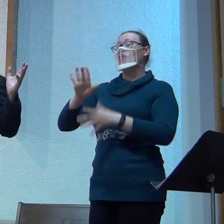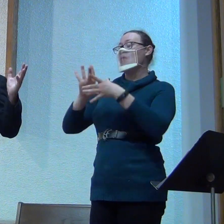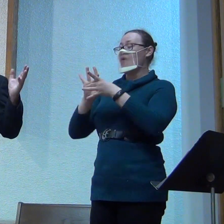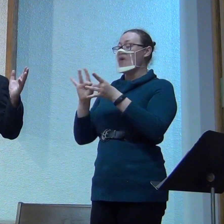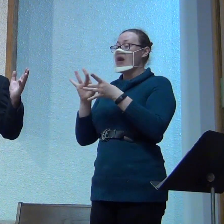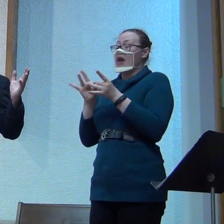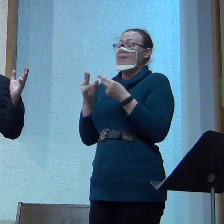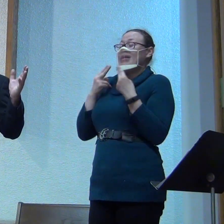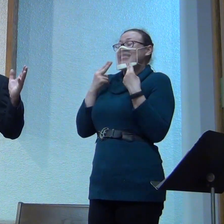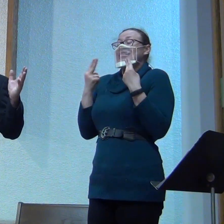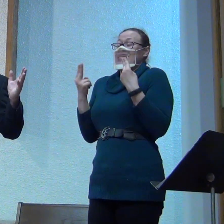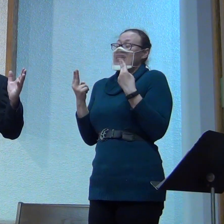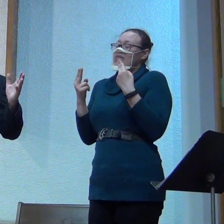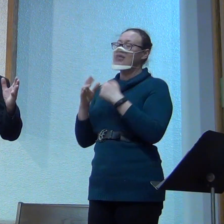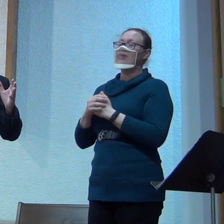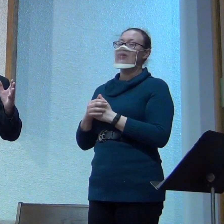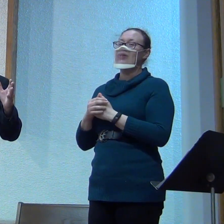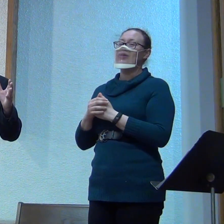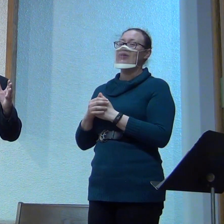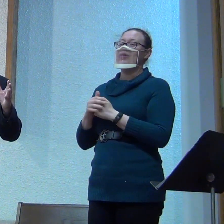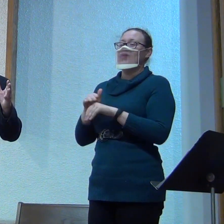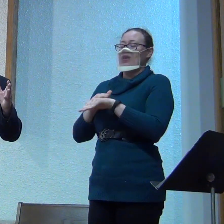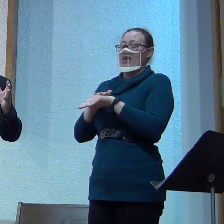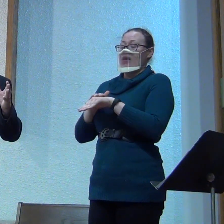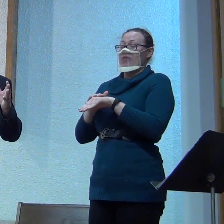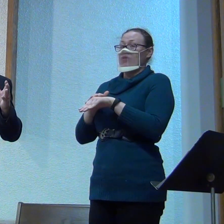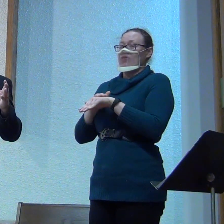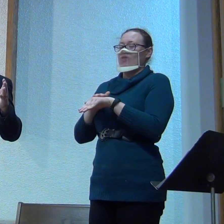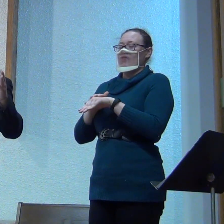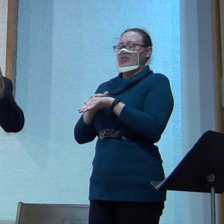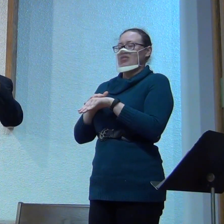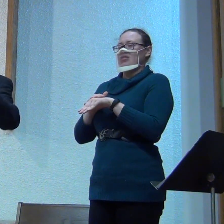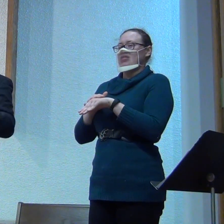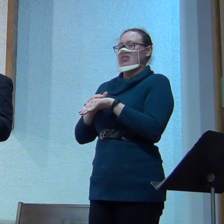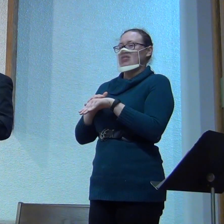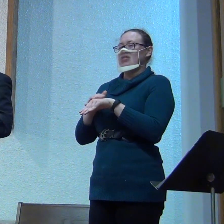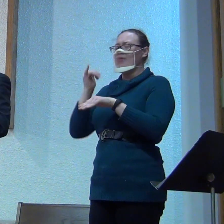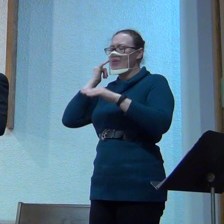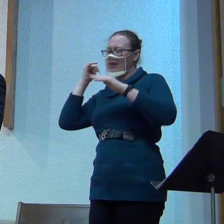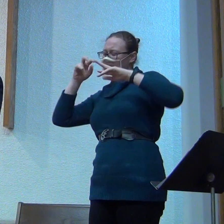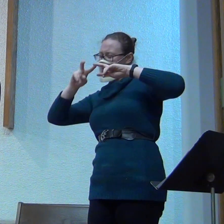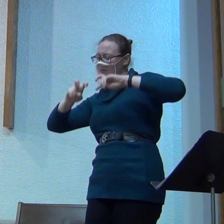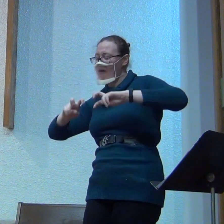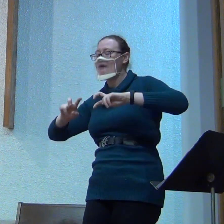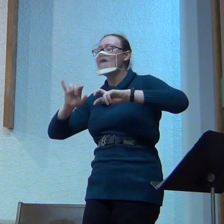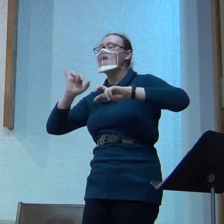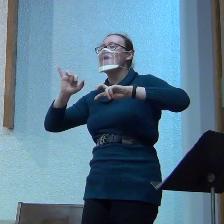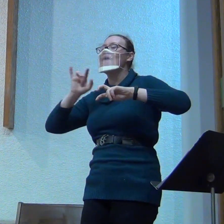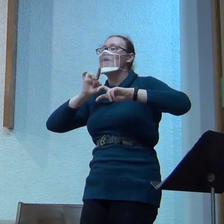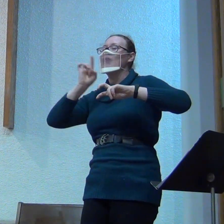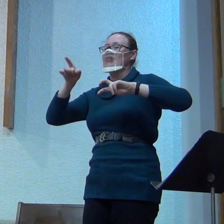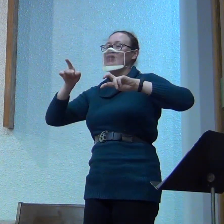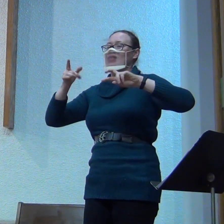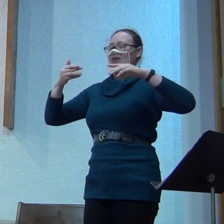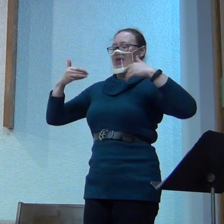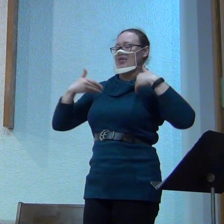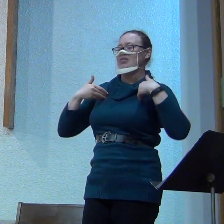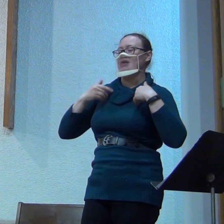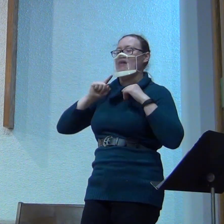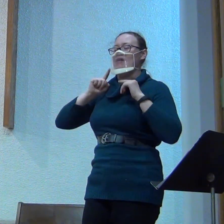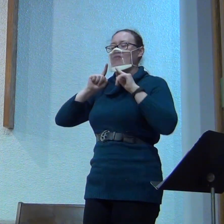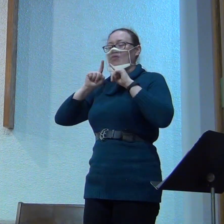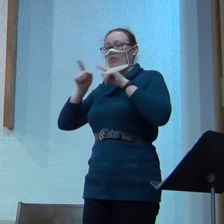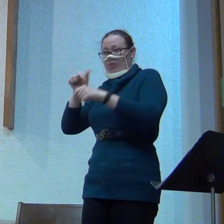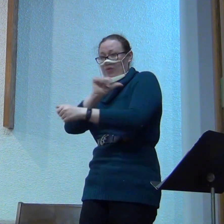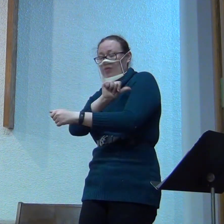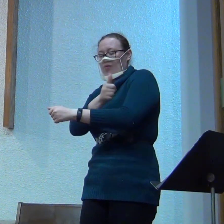very innocent on the surface, and yet very assertive beneath them. And